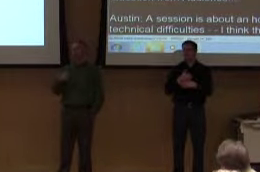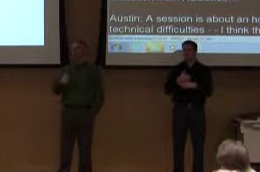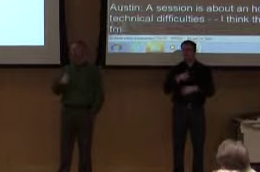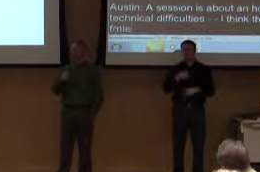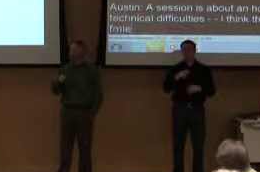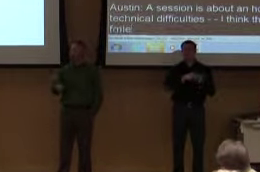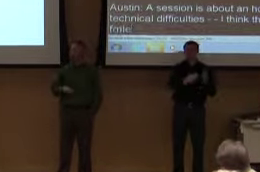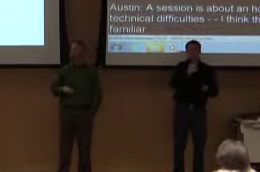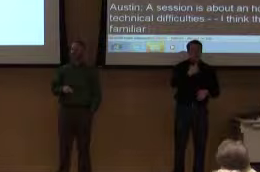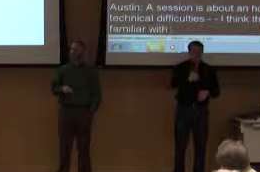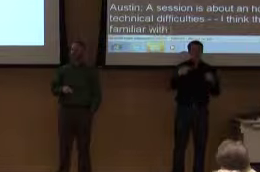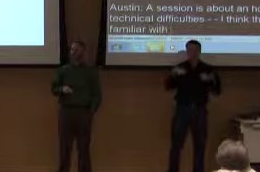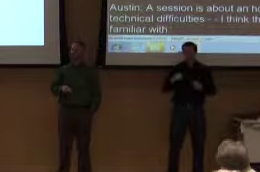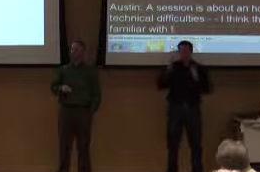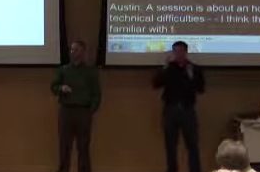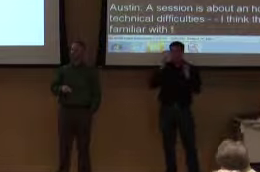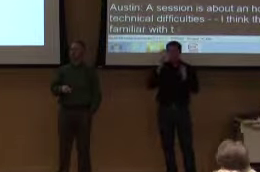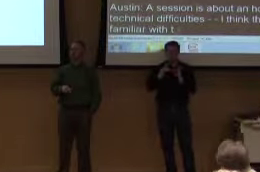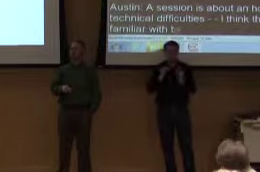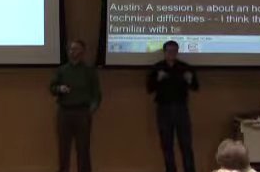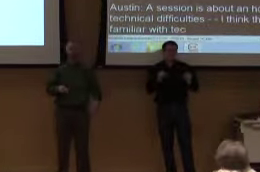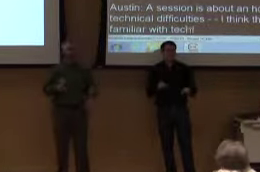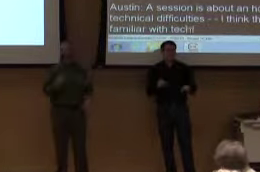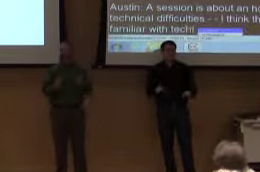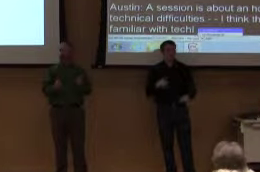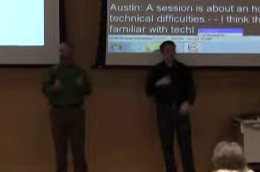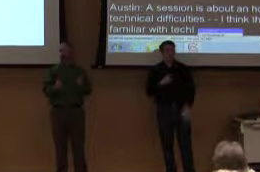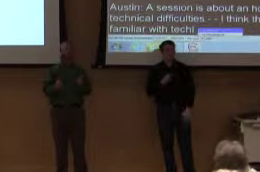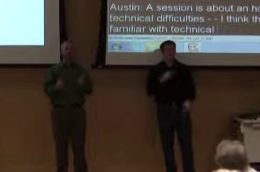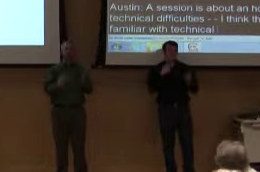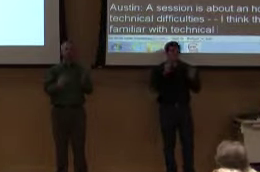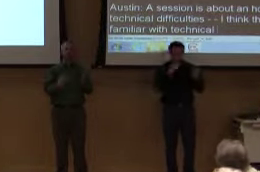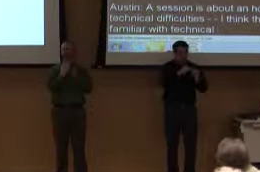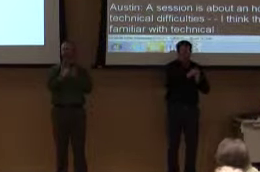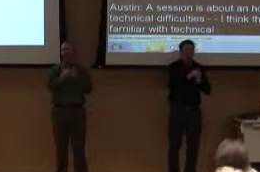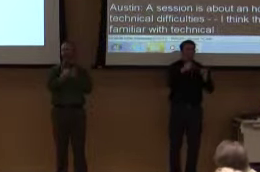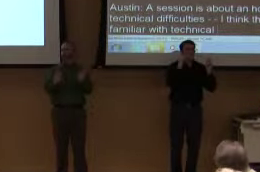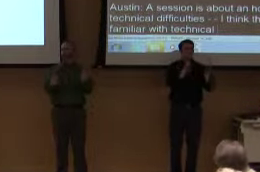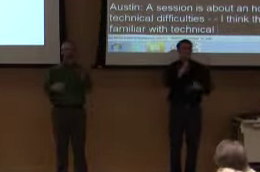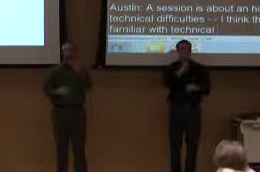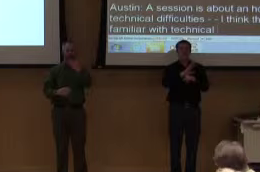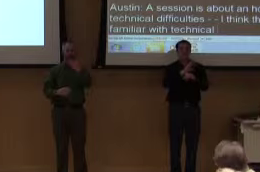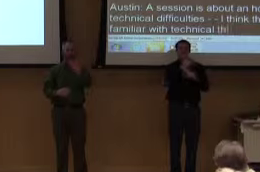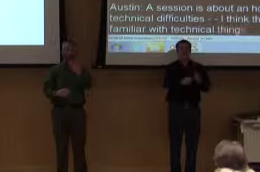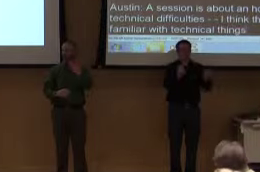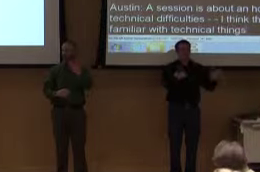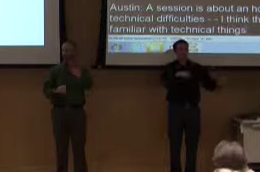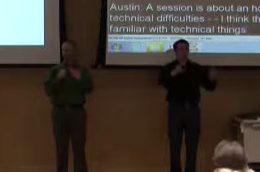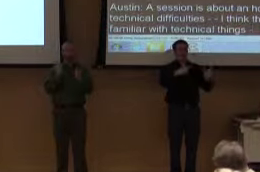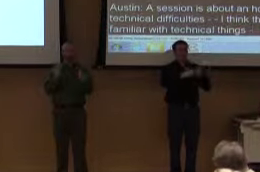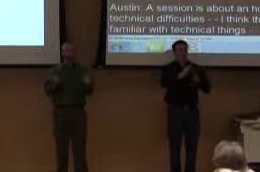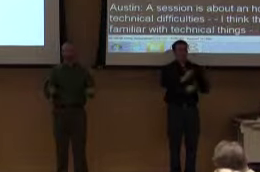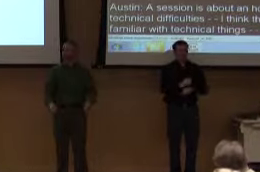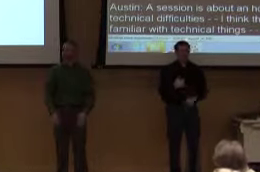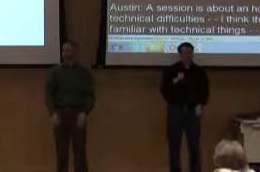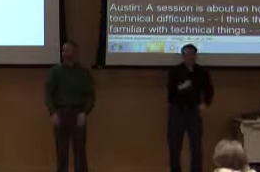introduced to me by a student during a tutoring session. I was tutoring them, all of a sudden their video was gone and they're showing me their work, and